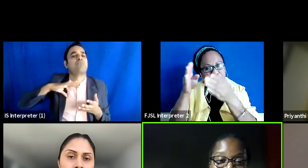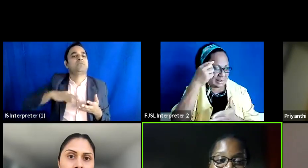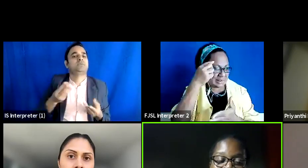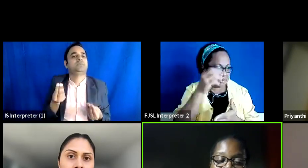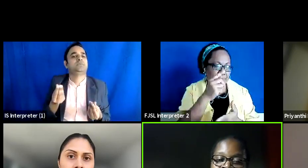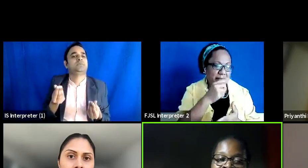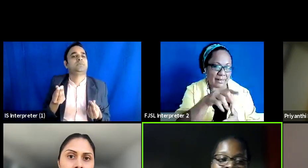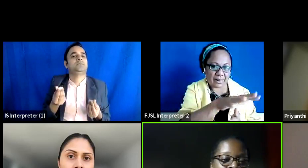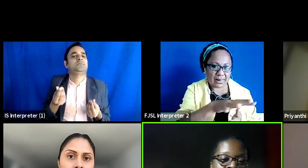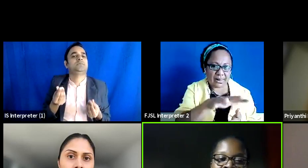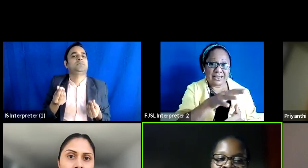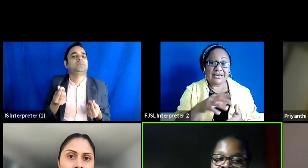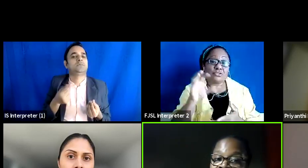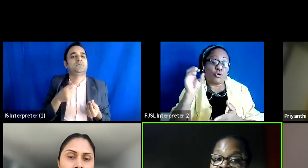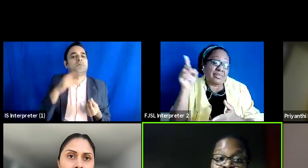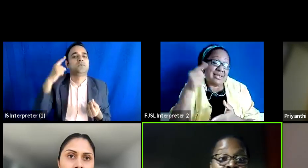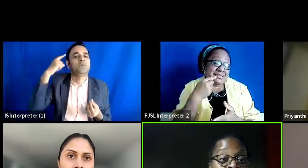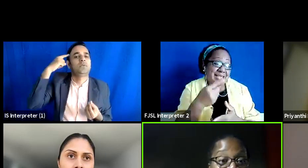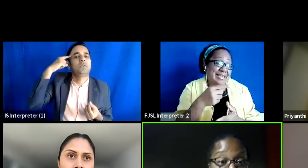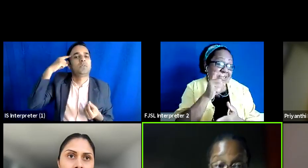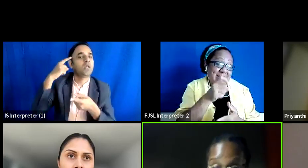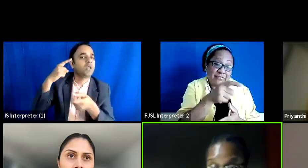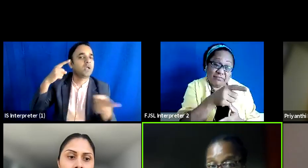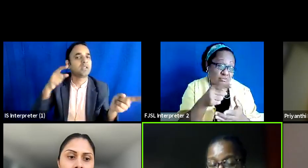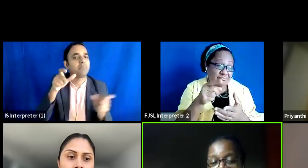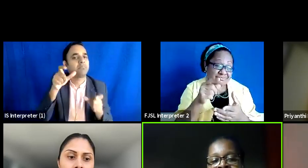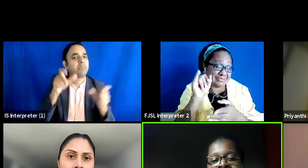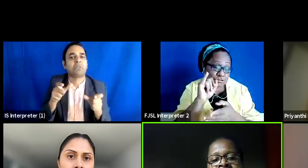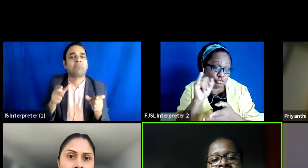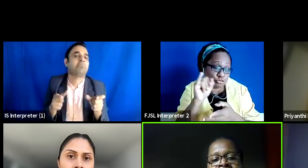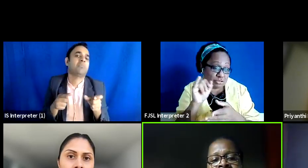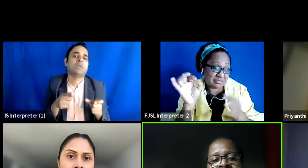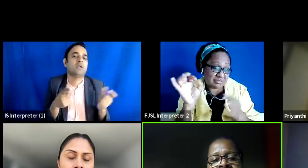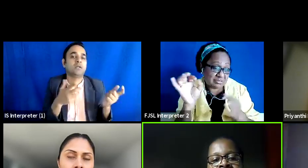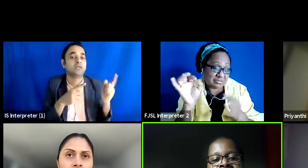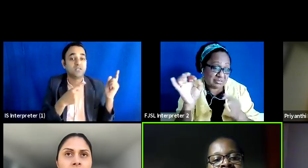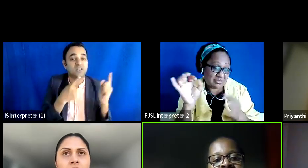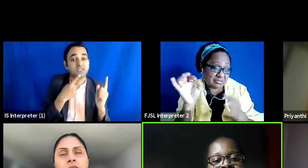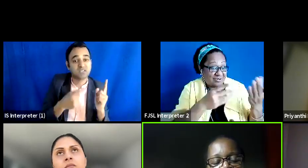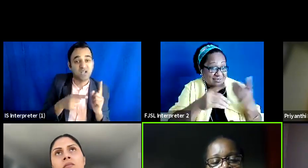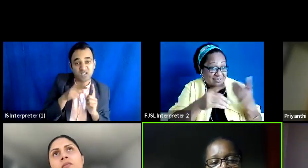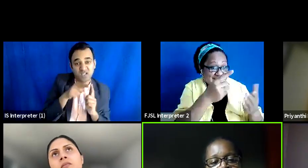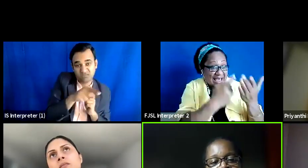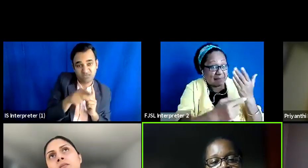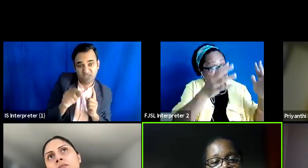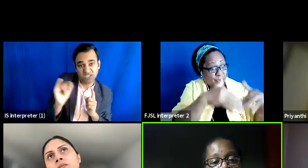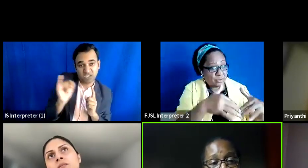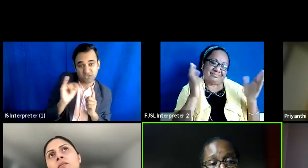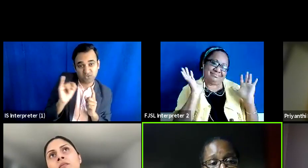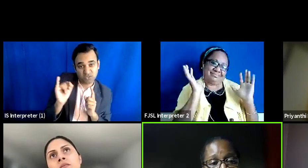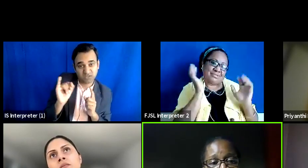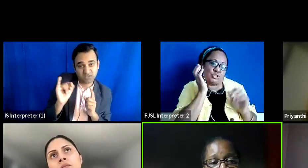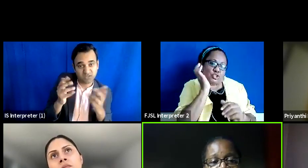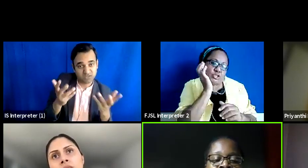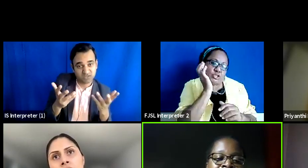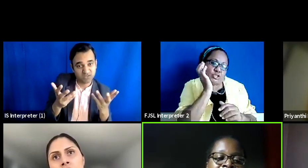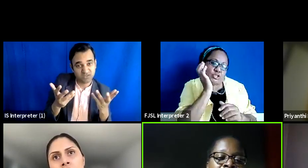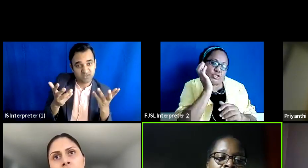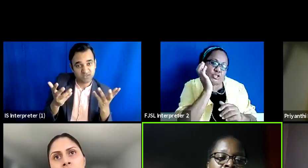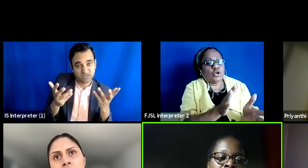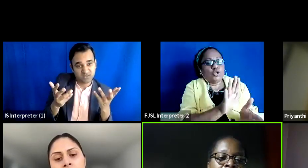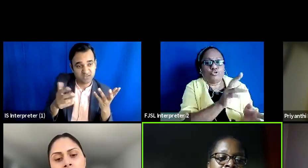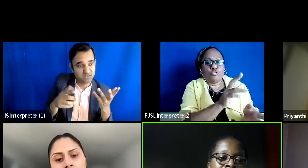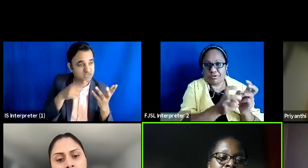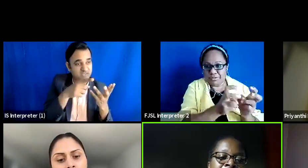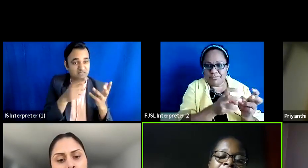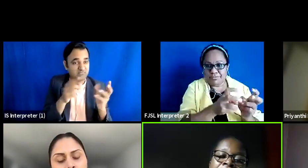insurance companies, then when you lose, you just lose. And I'm going to end it here so that others